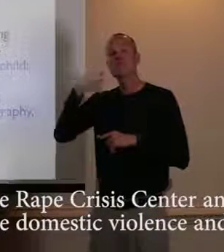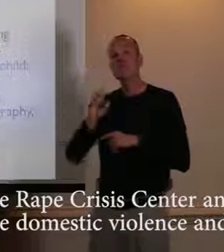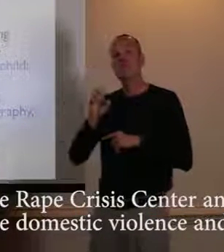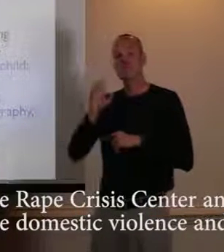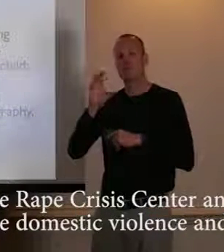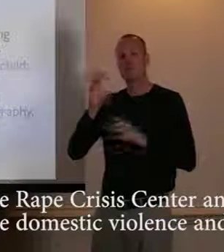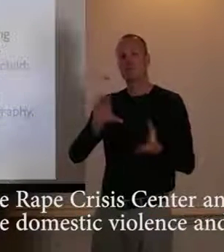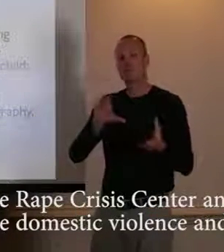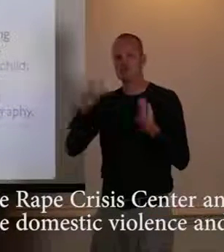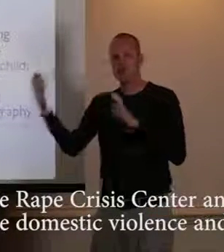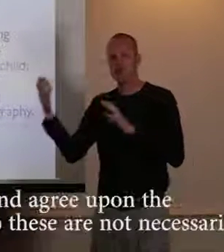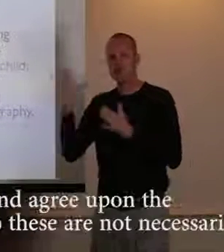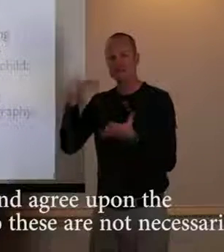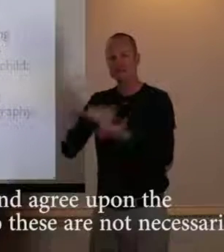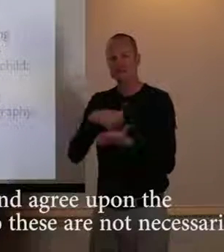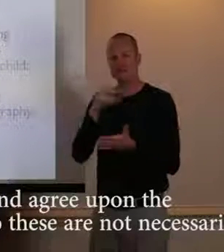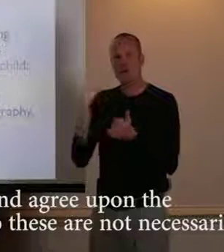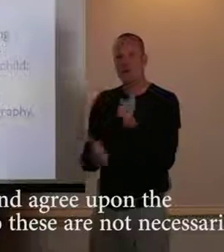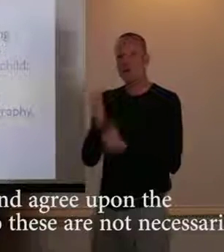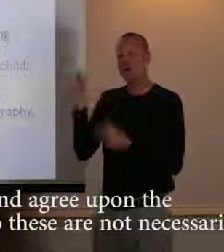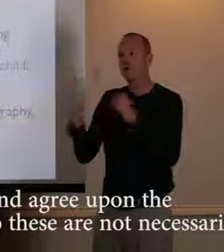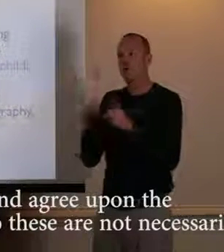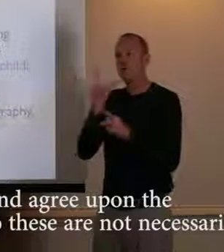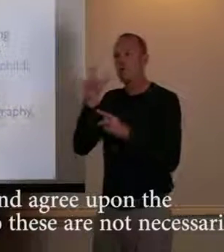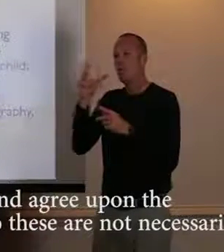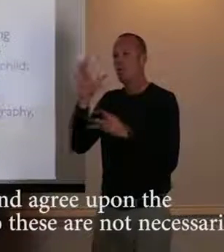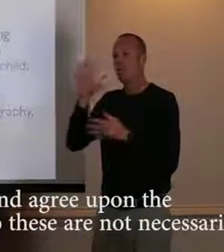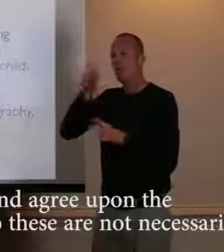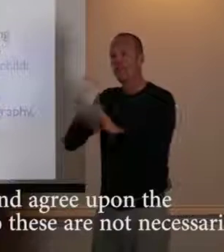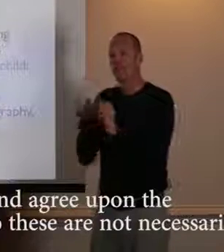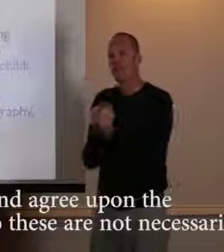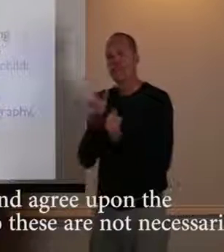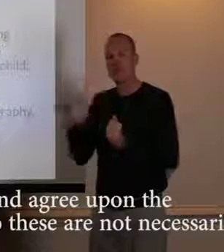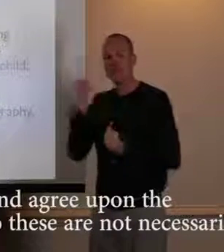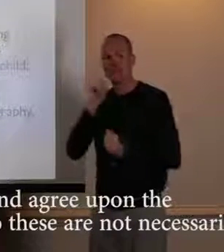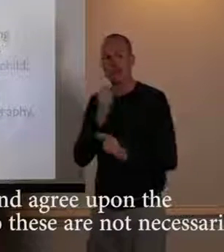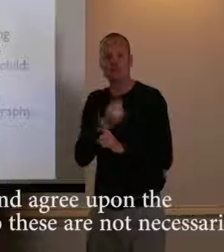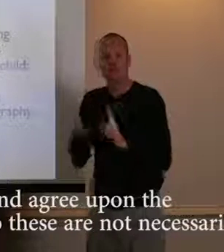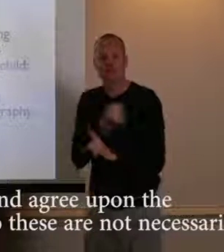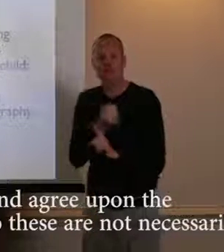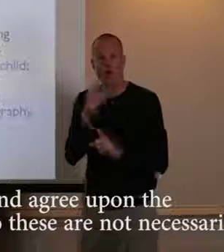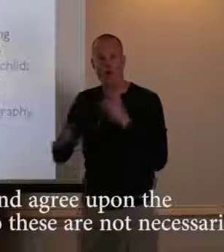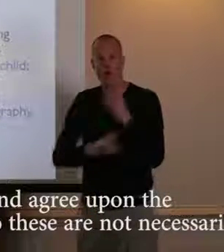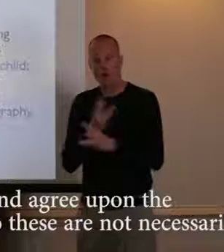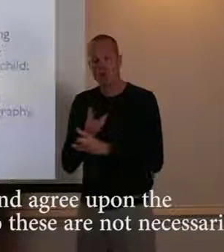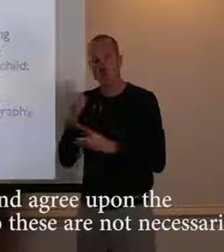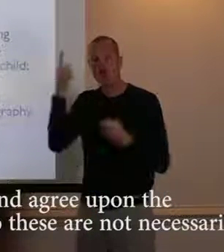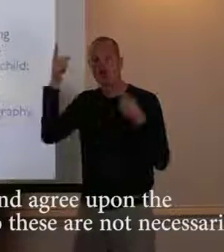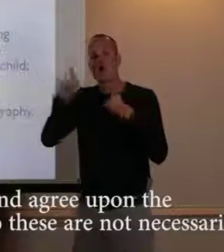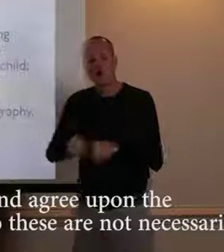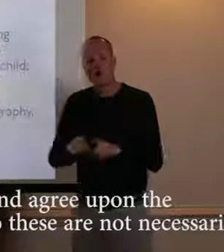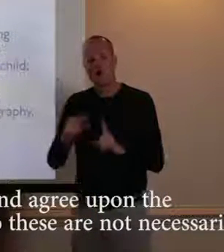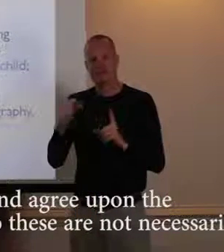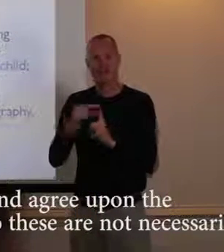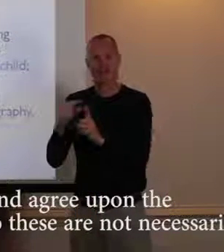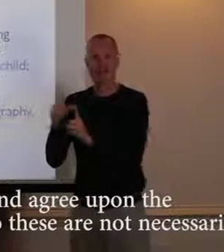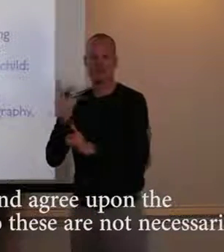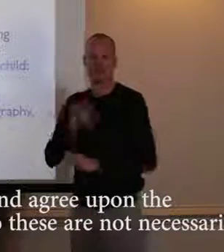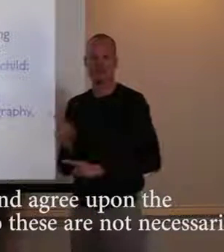in the domestic violence and sexual assault world define and agree upon the definitions of these terms. So these are